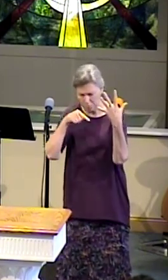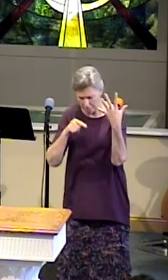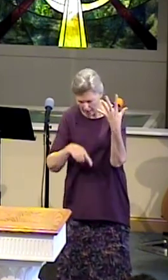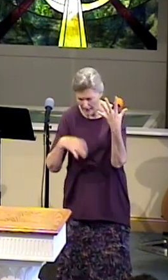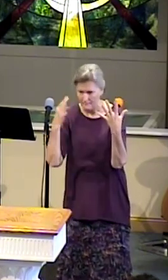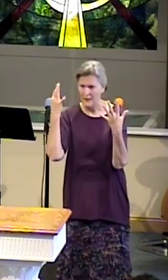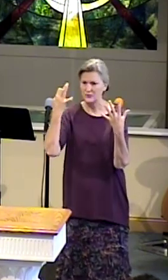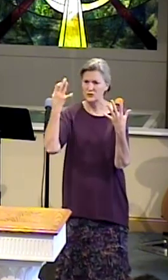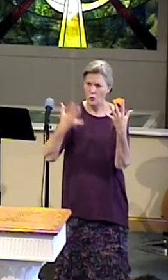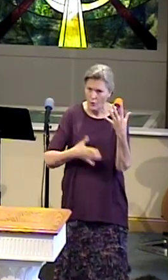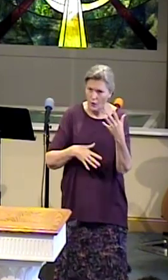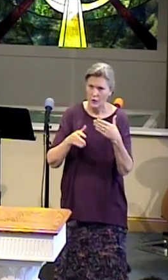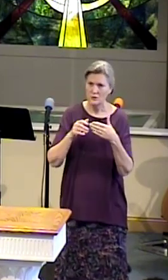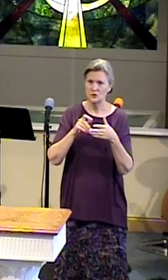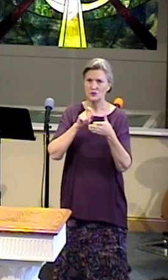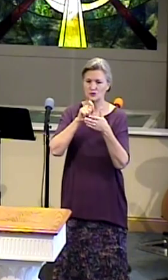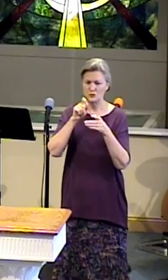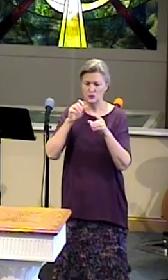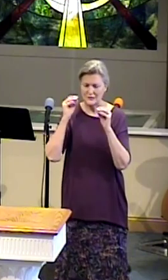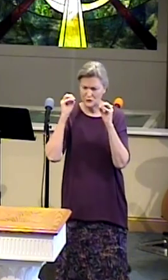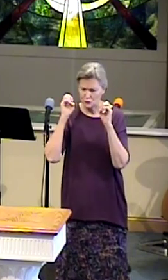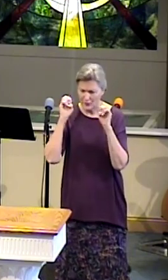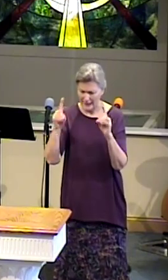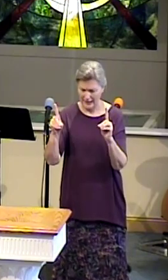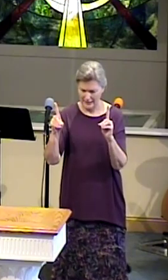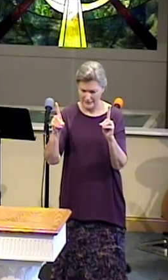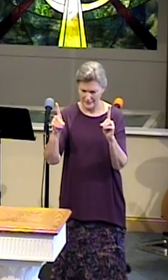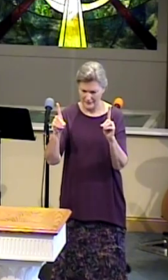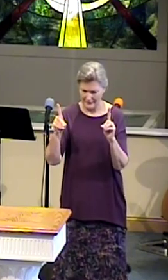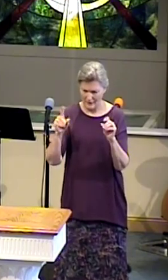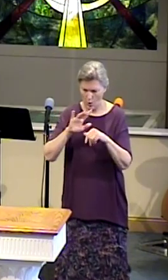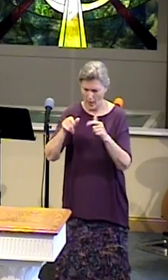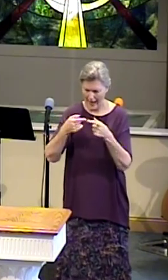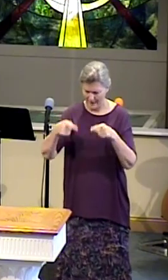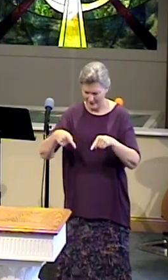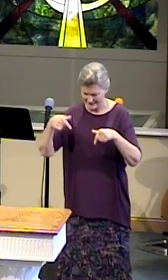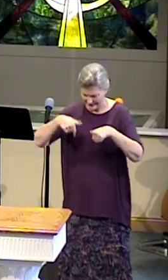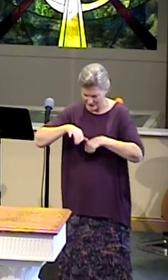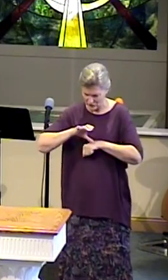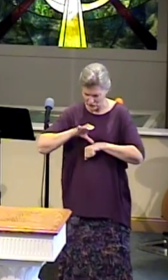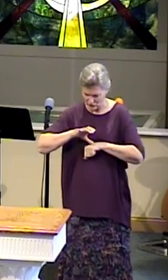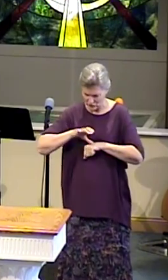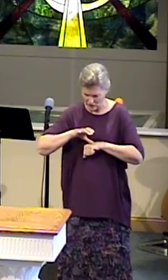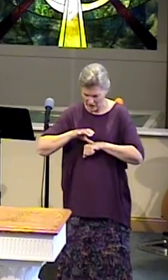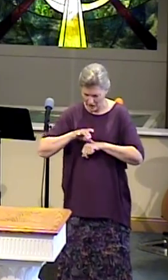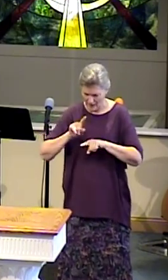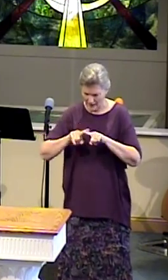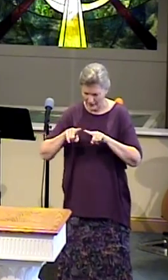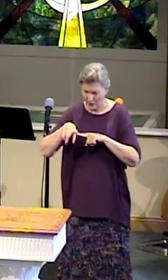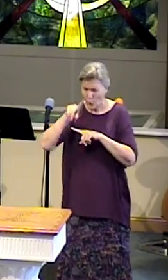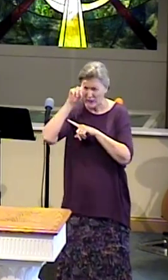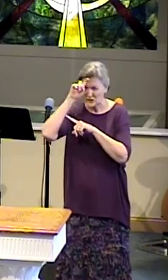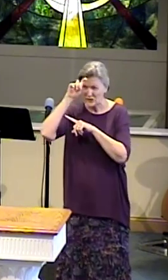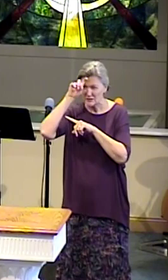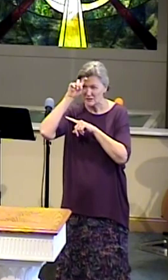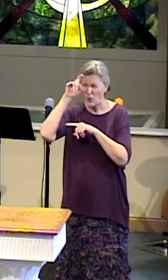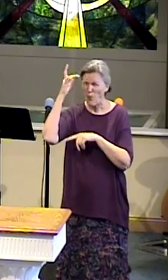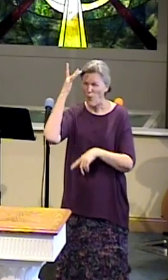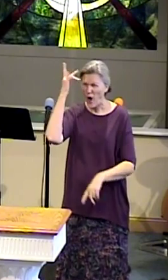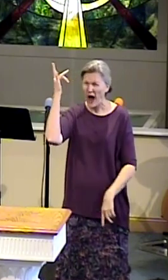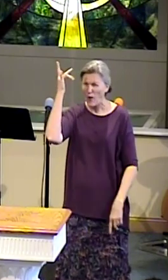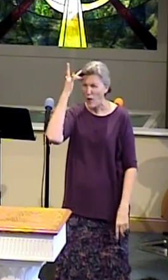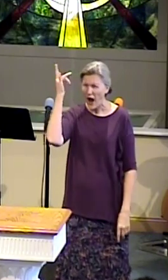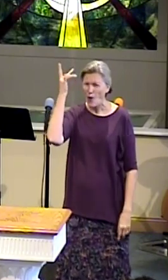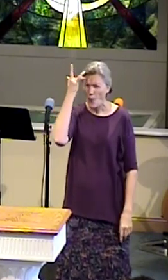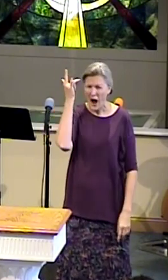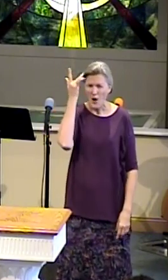training. That all happens right here, Jesus. And the question has got to stop being why, and